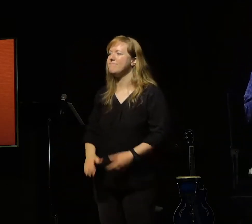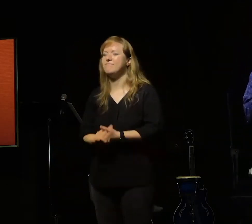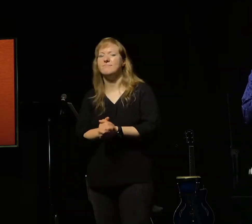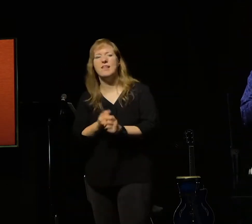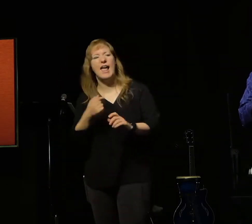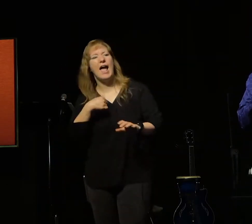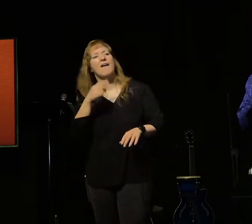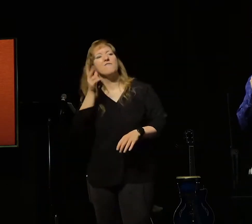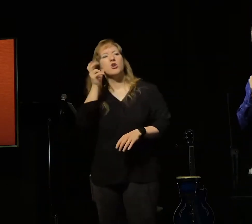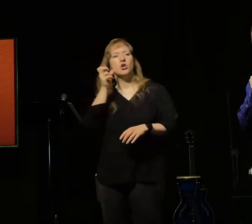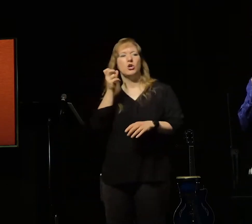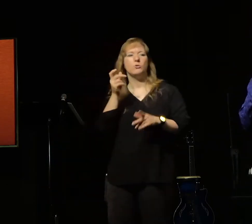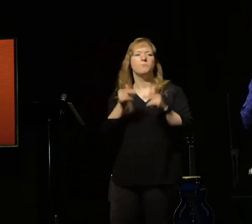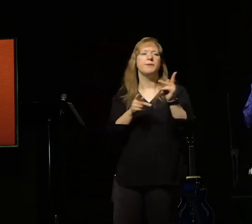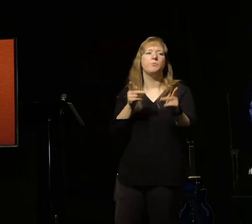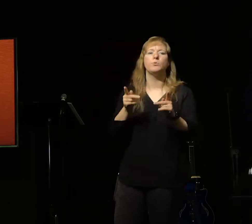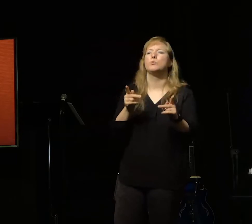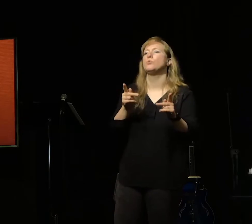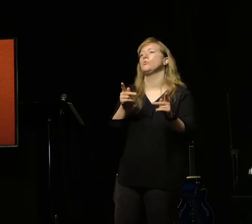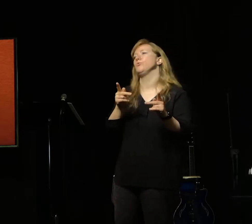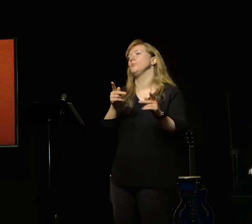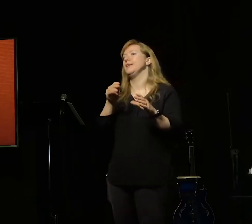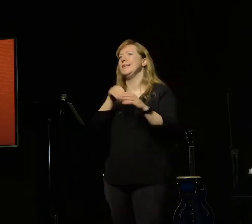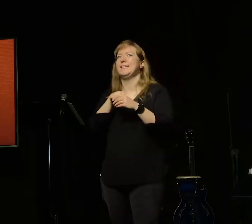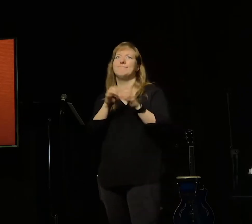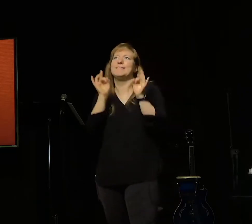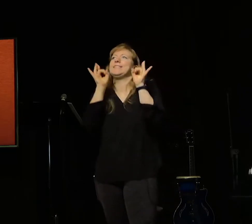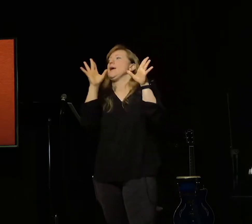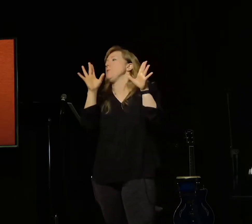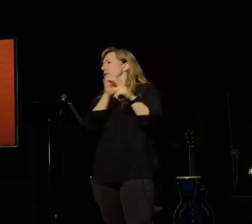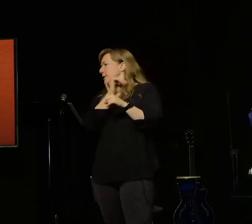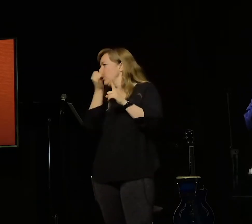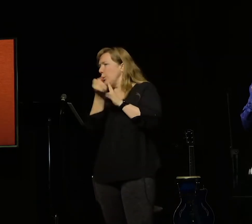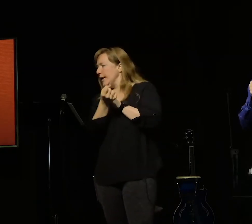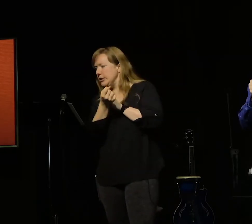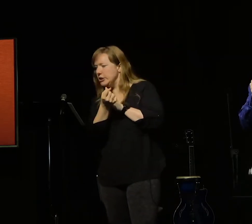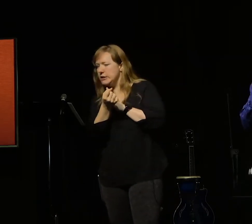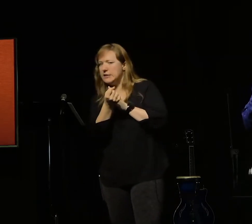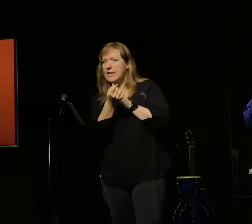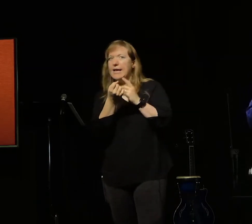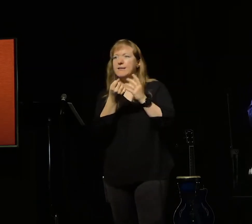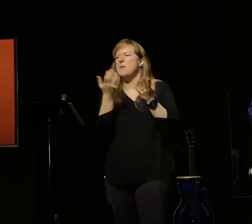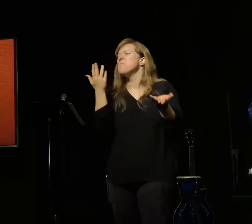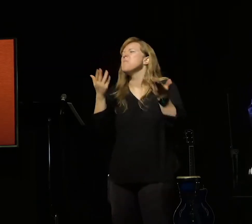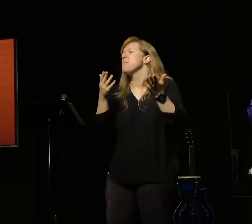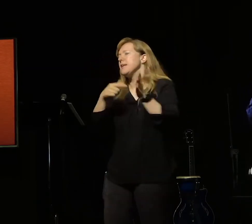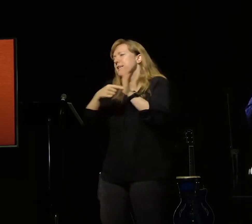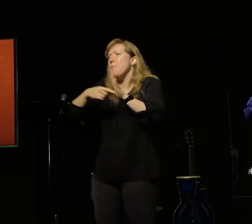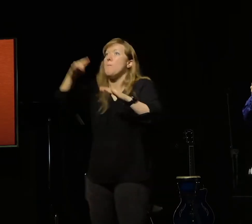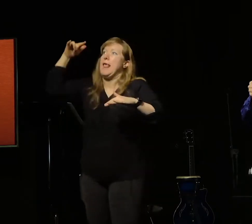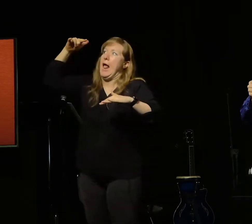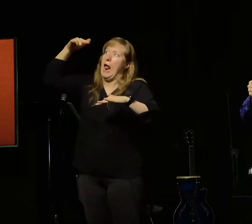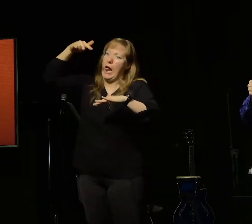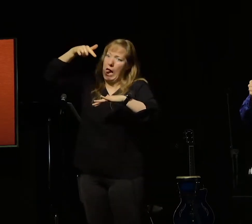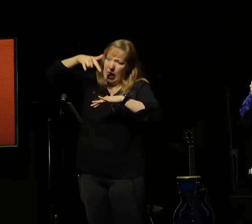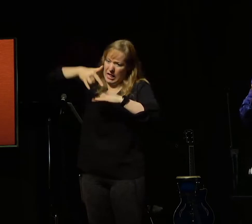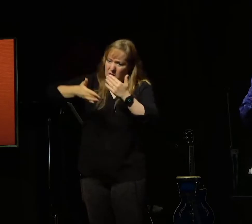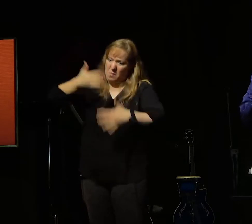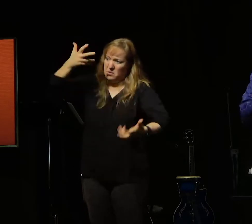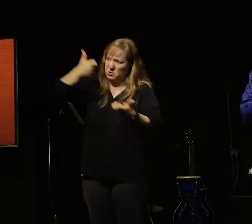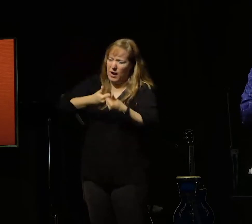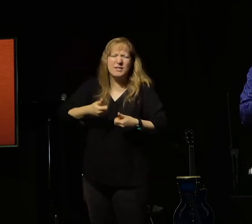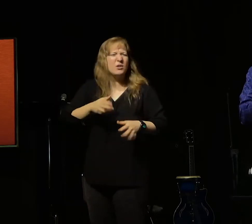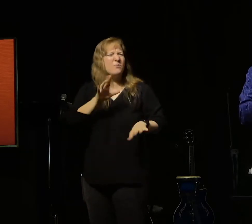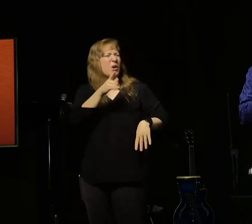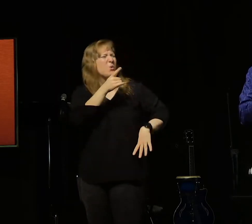I've heard of people in catastrophes, in a disaster of some kind, planes about to crash. Who